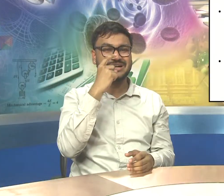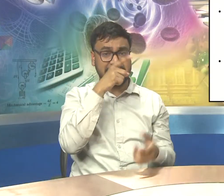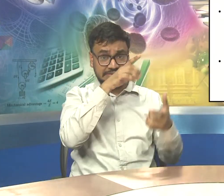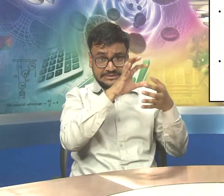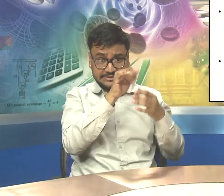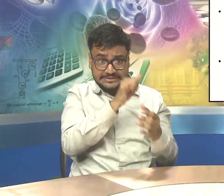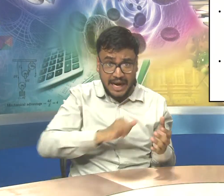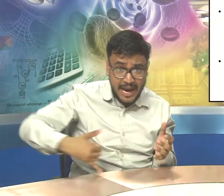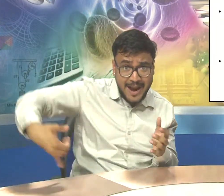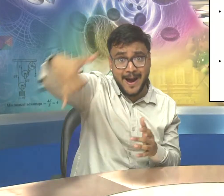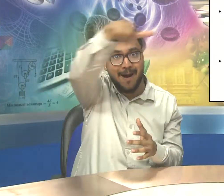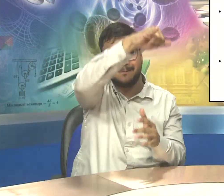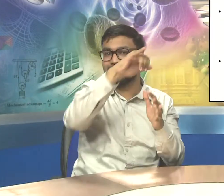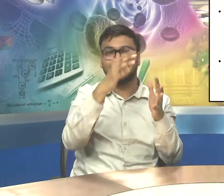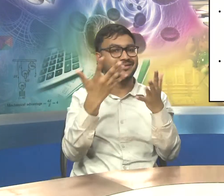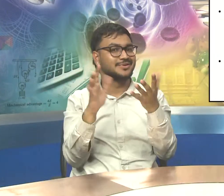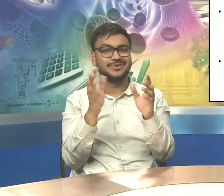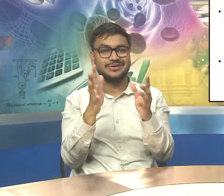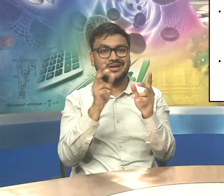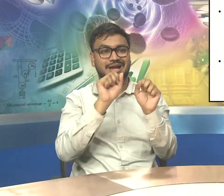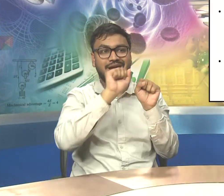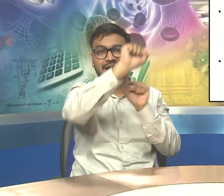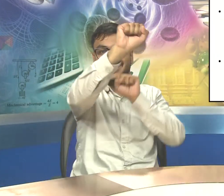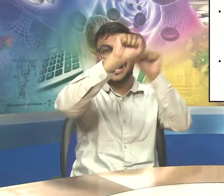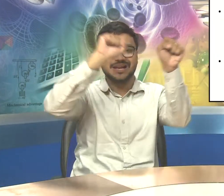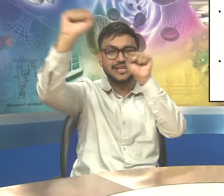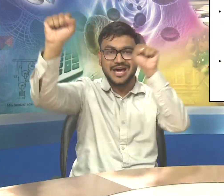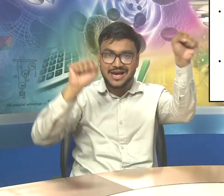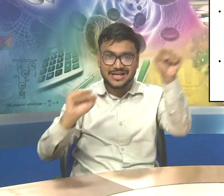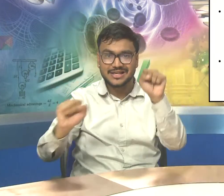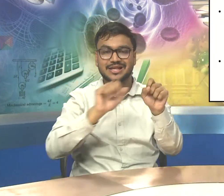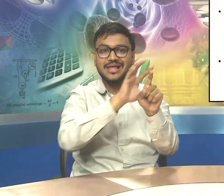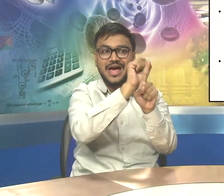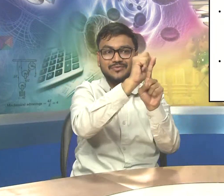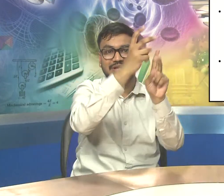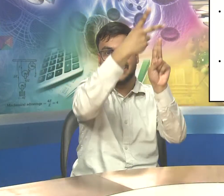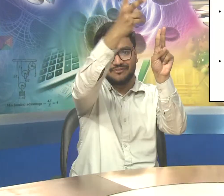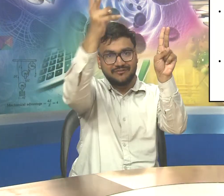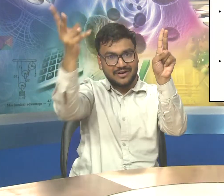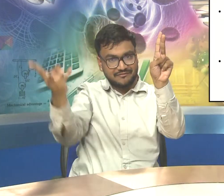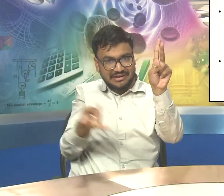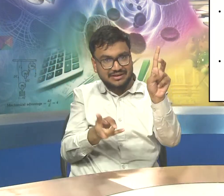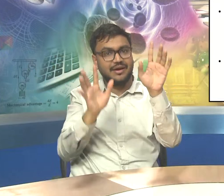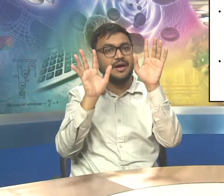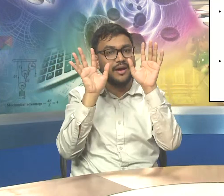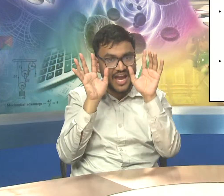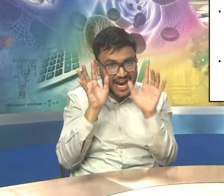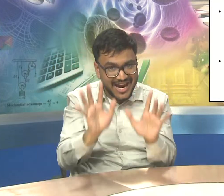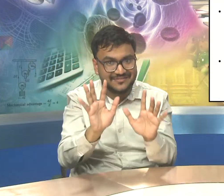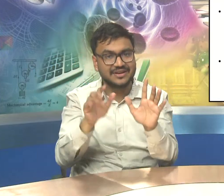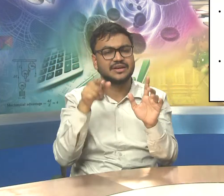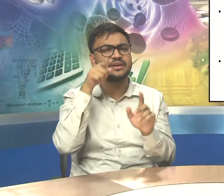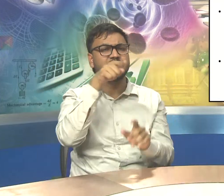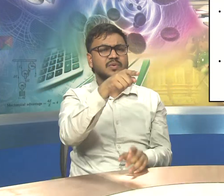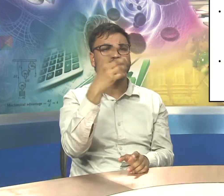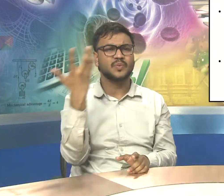People from other cultures where women do not wear nose rings will